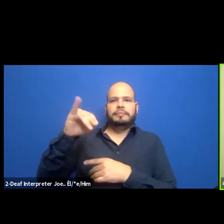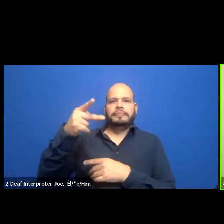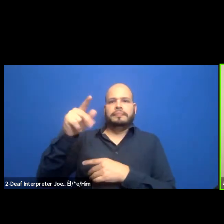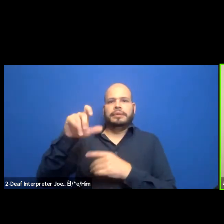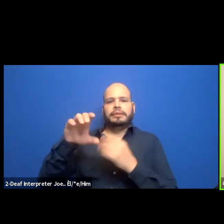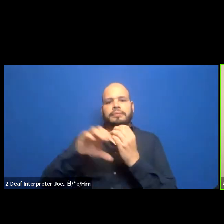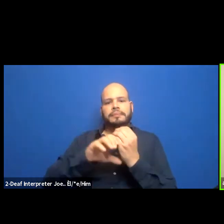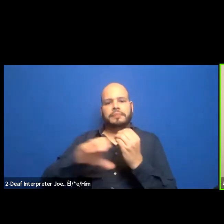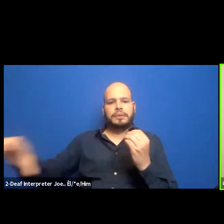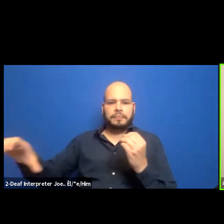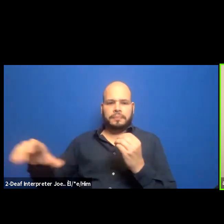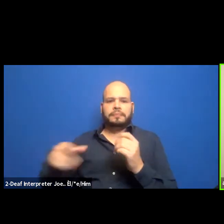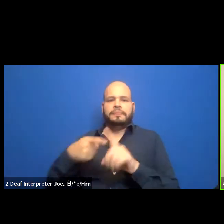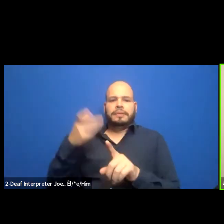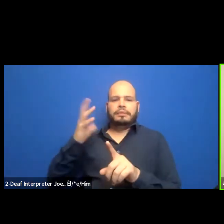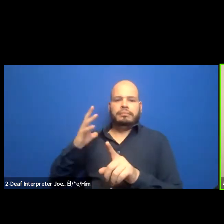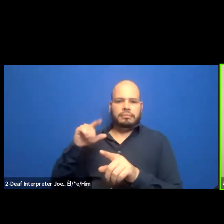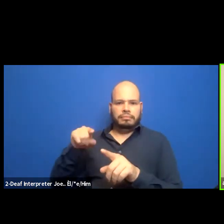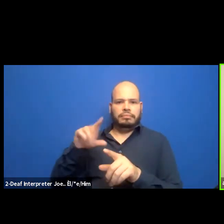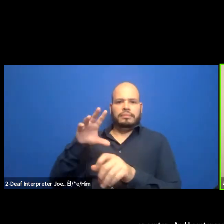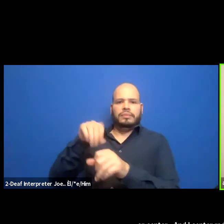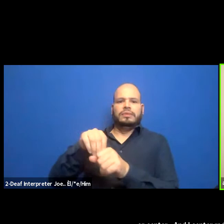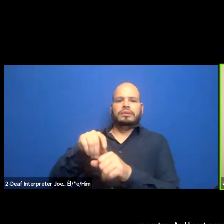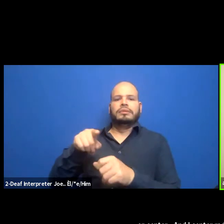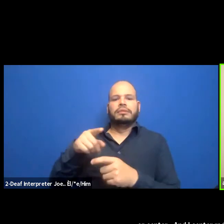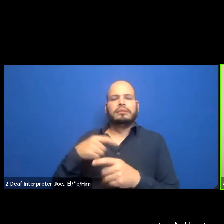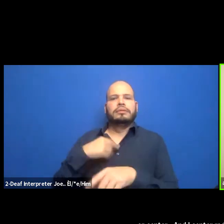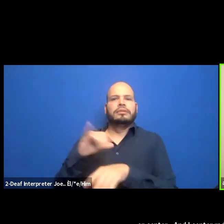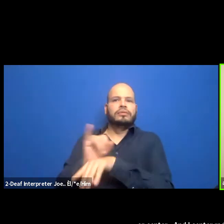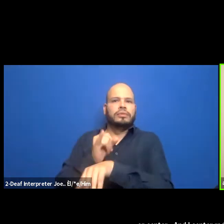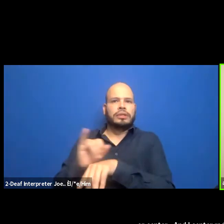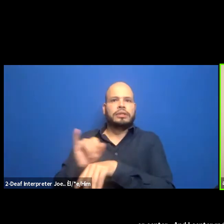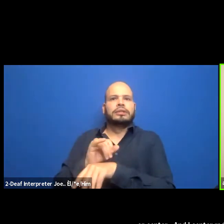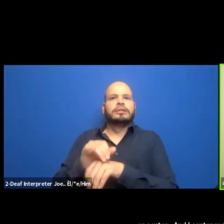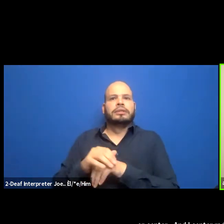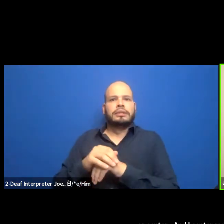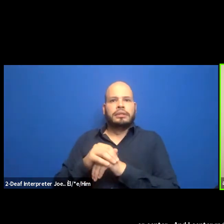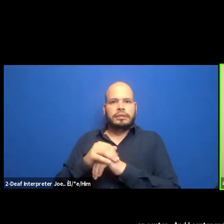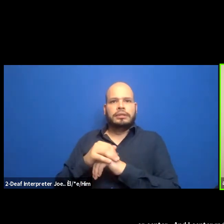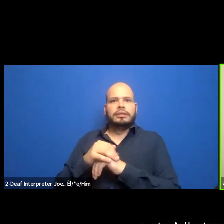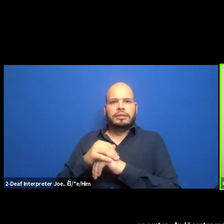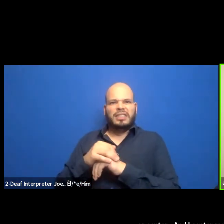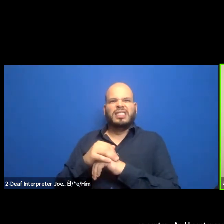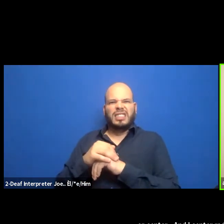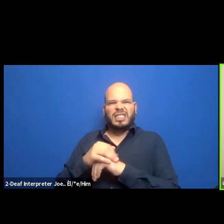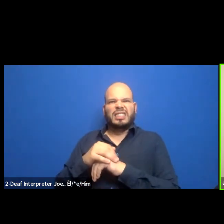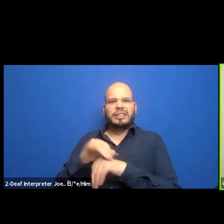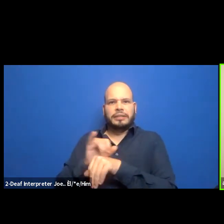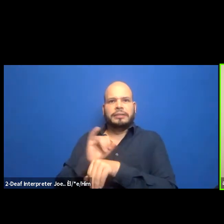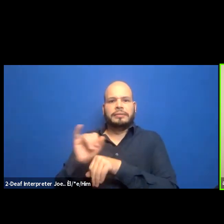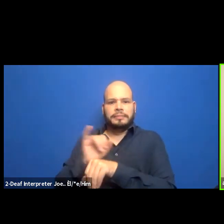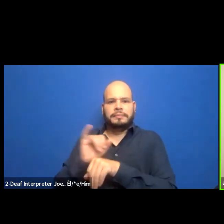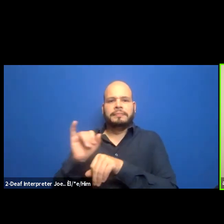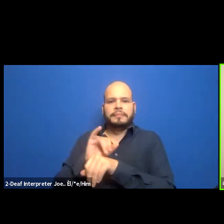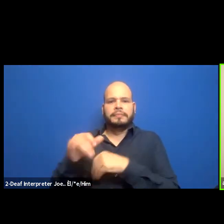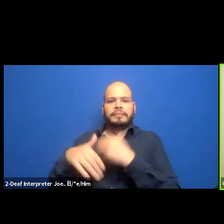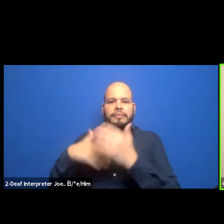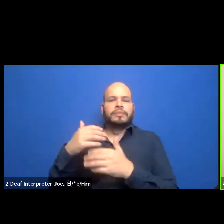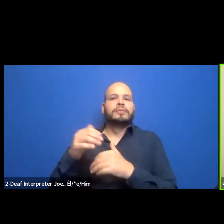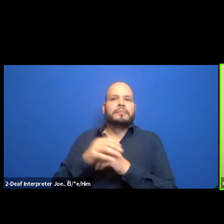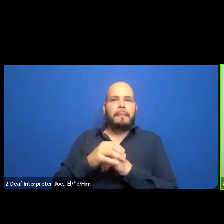diligence, through community engagement, youth power advocacy, artivism, such as writing, visual art,